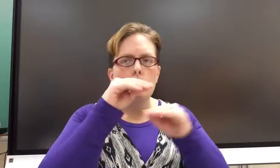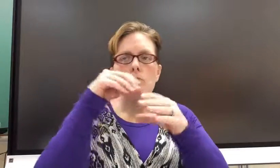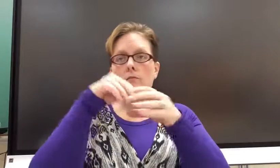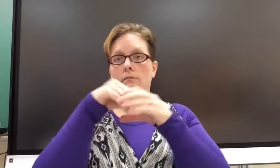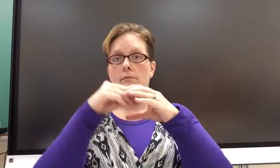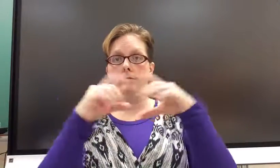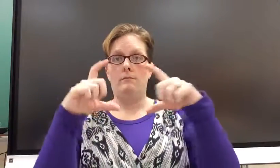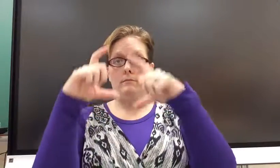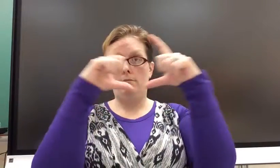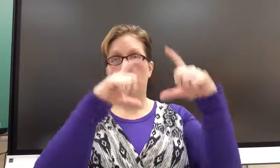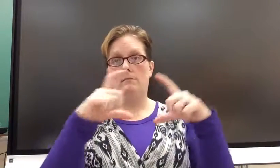transported.